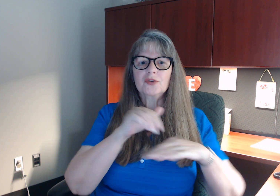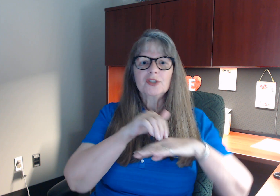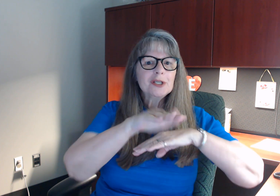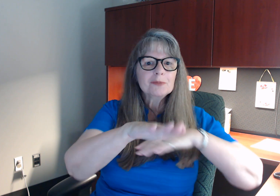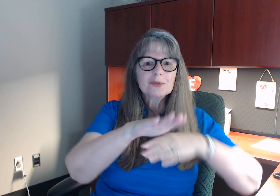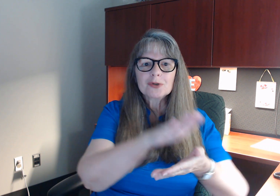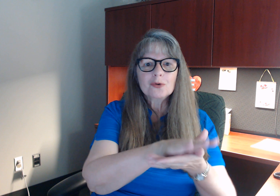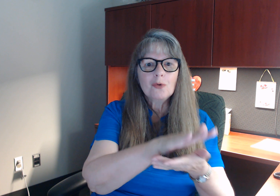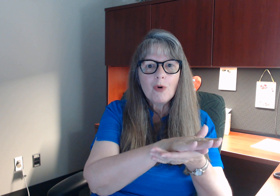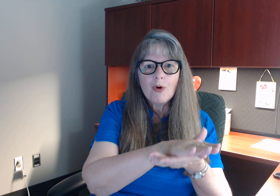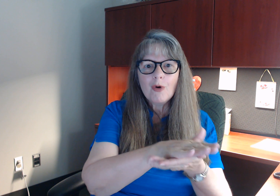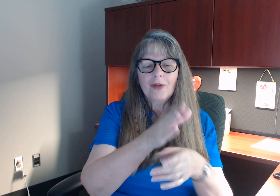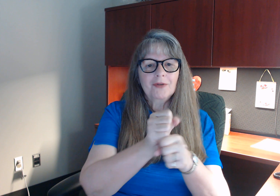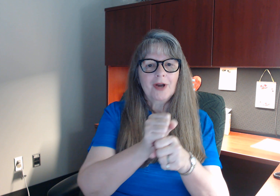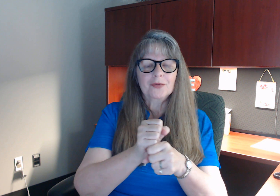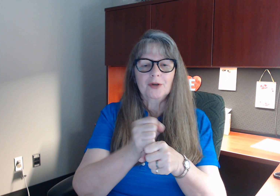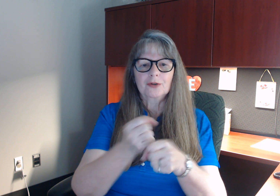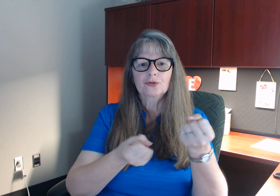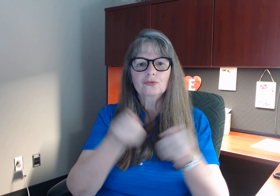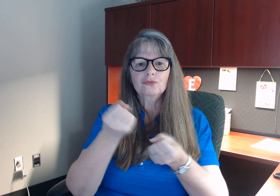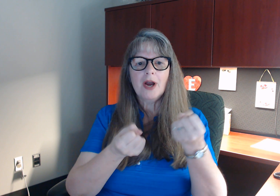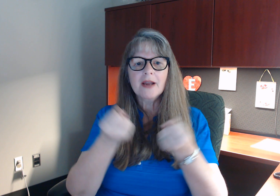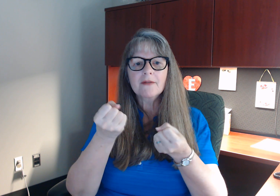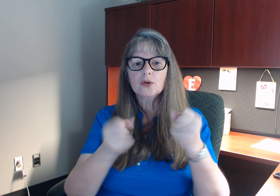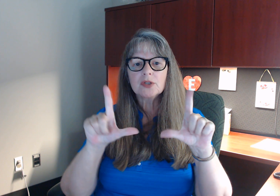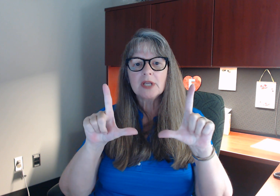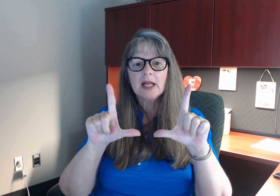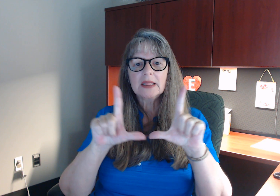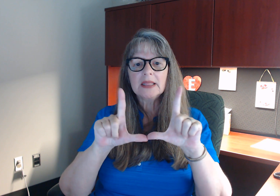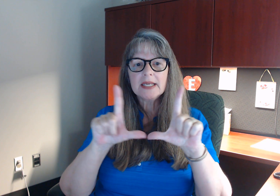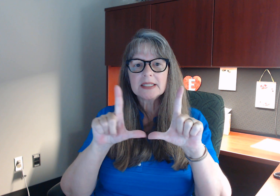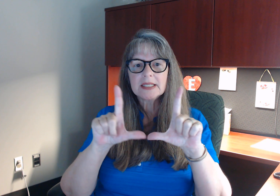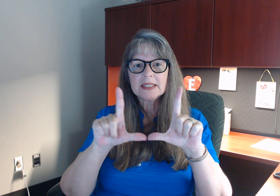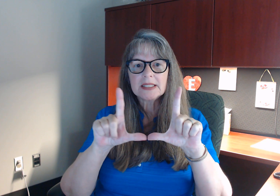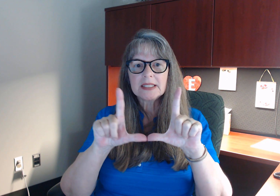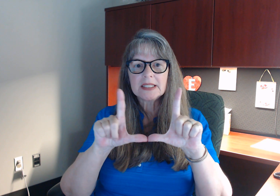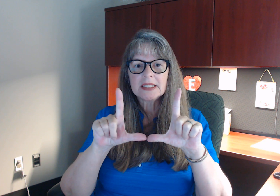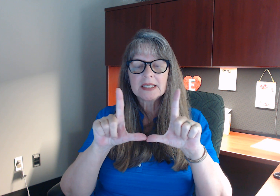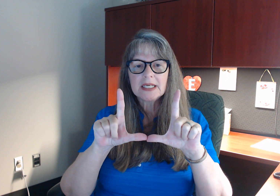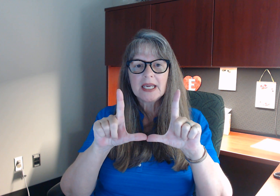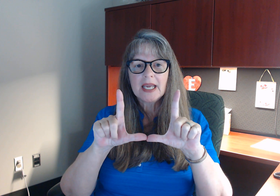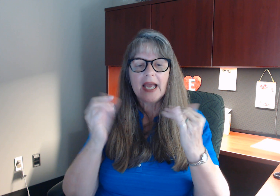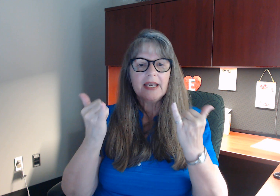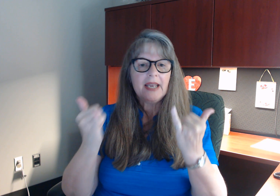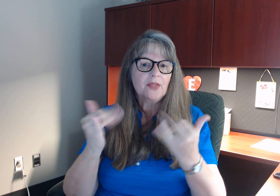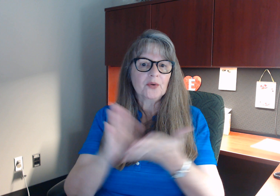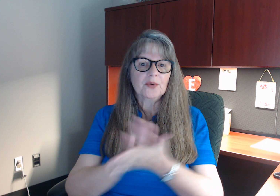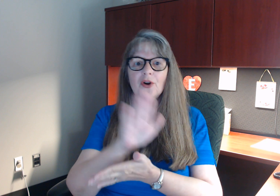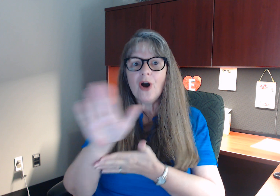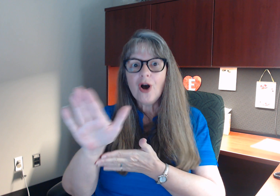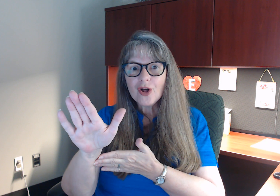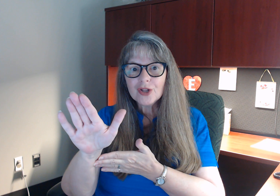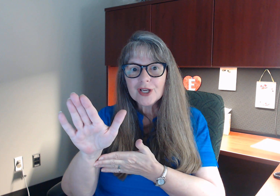send them to school, they've got their driver's license. Now they're in